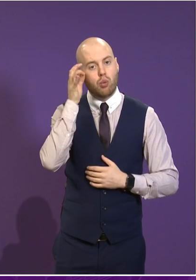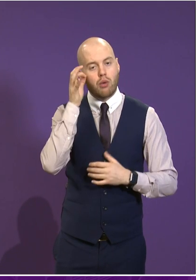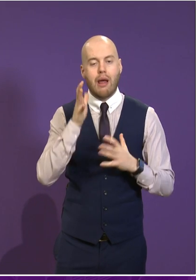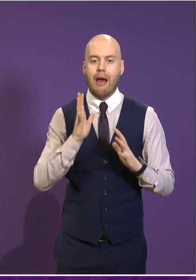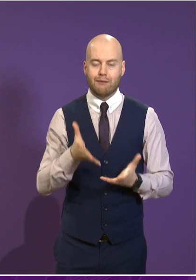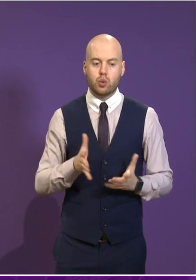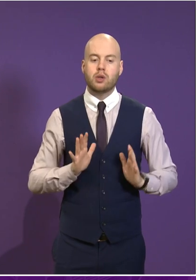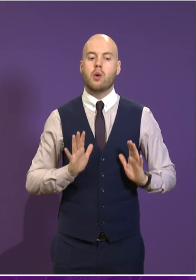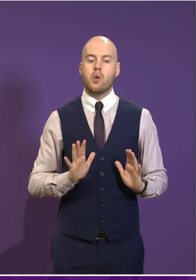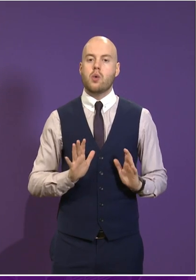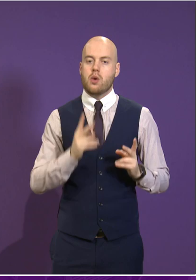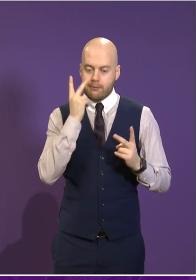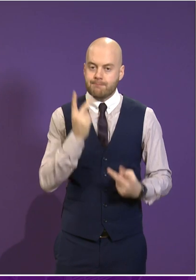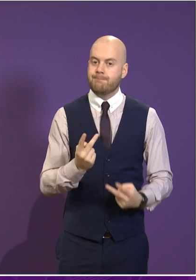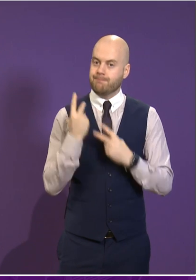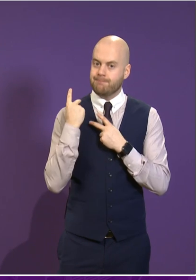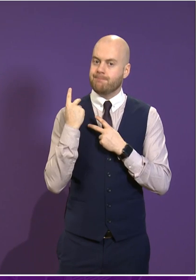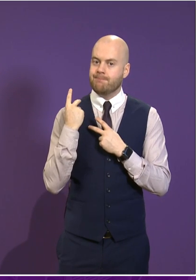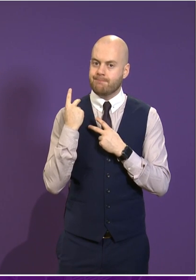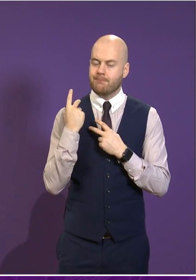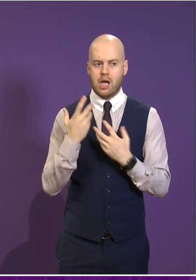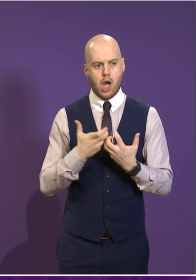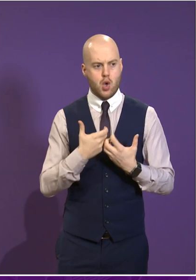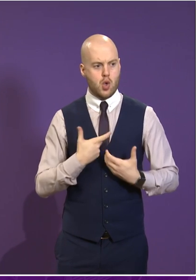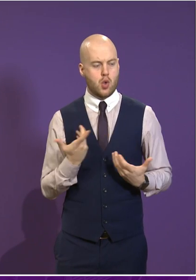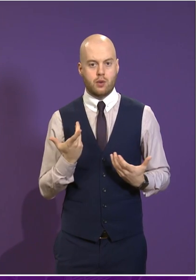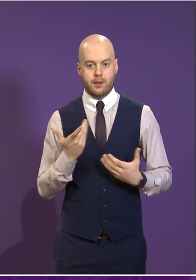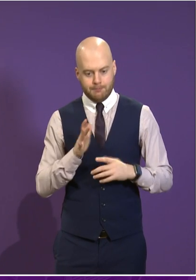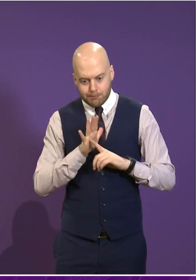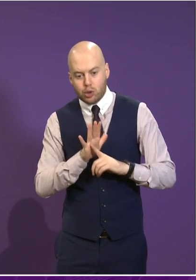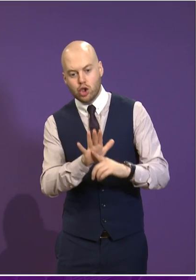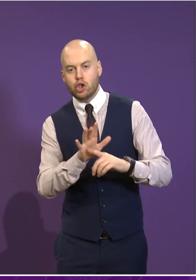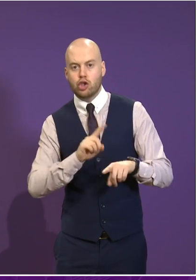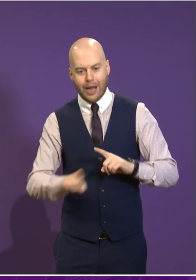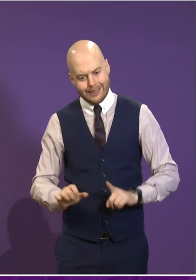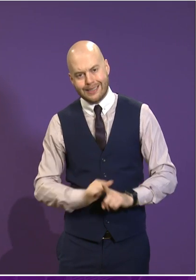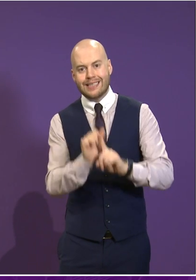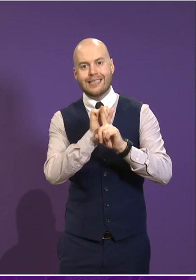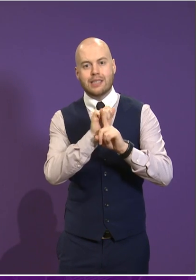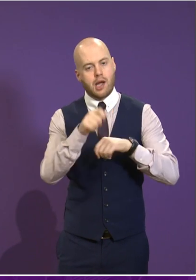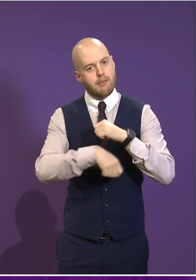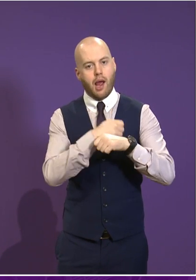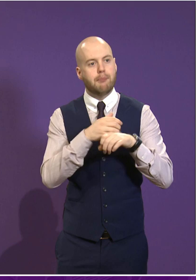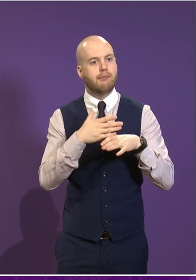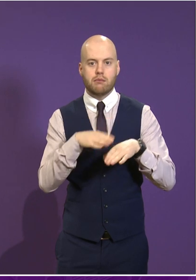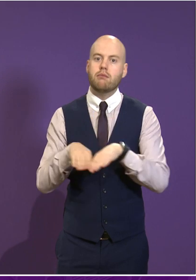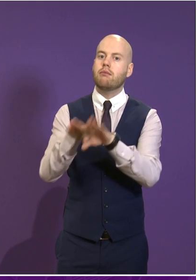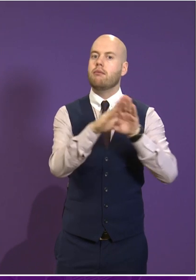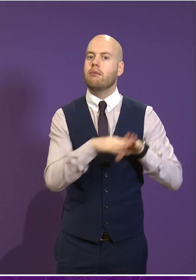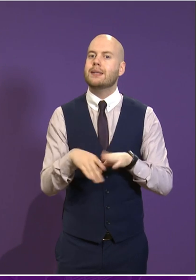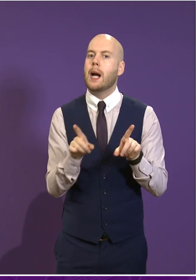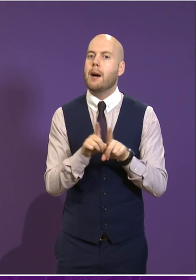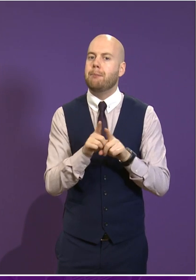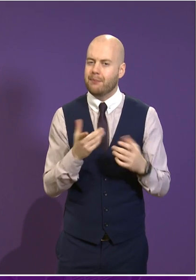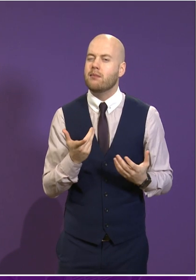we give a bigger push to making the best things, more common across the sector, and